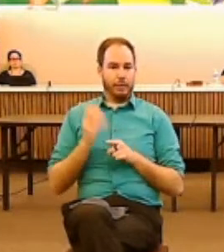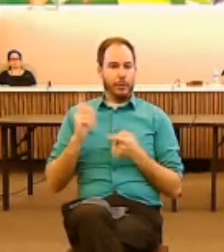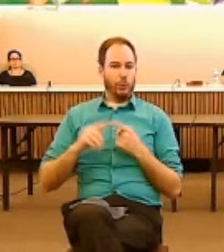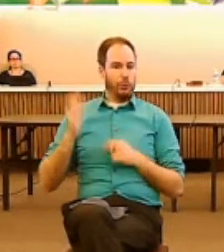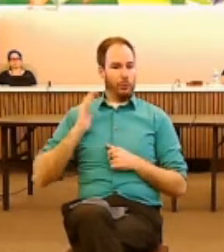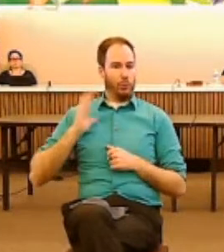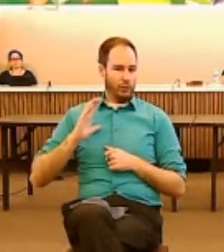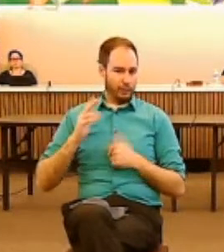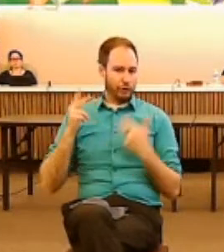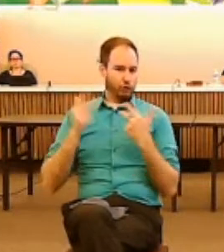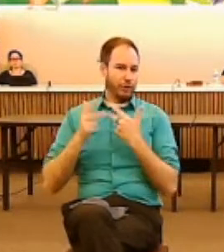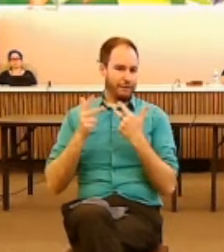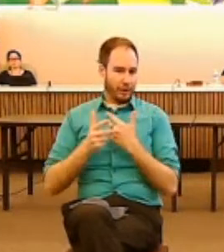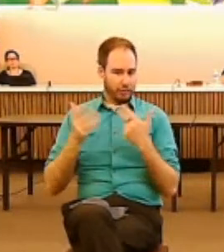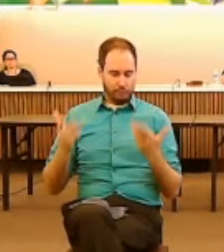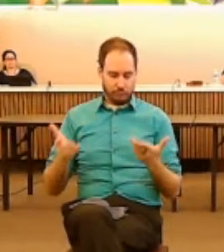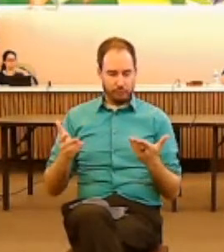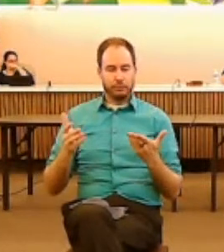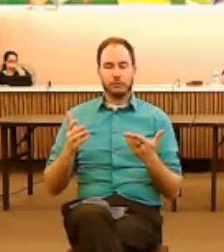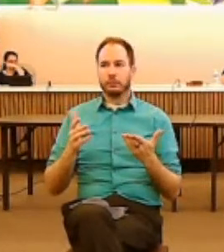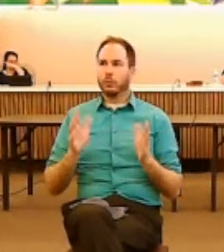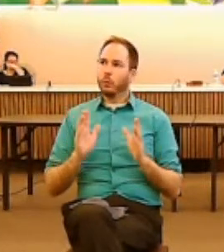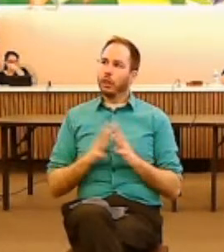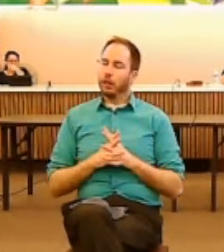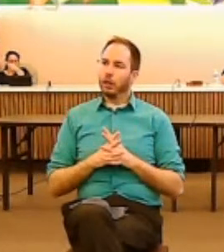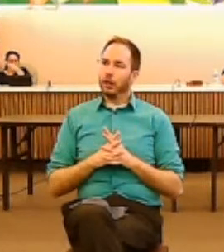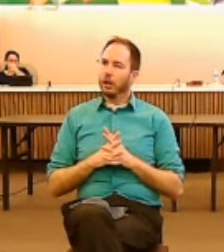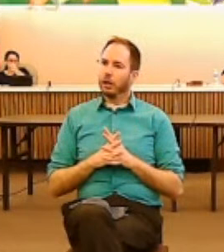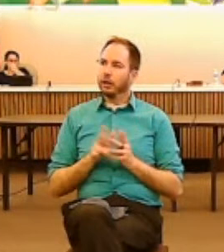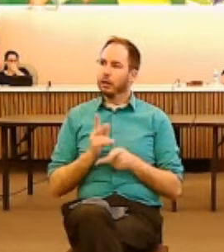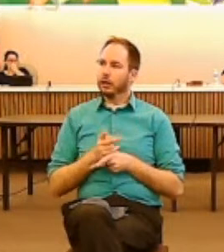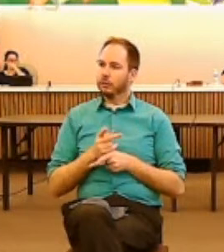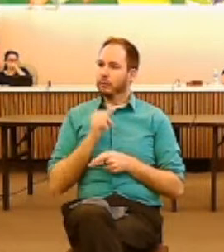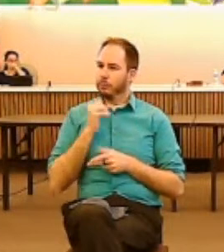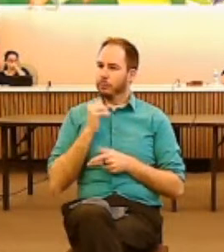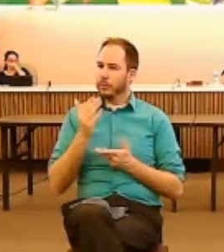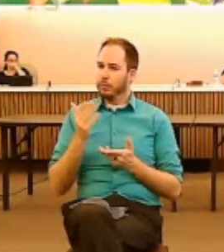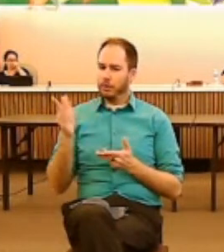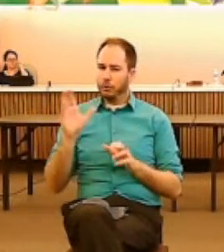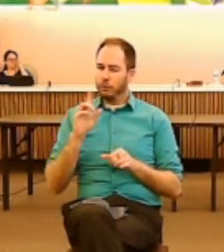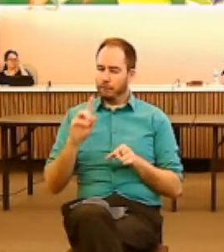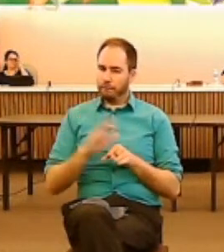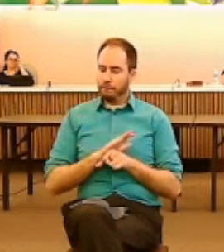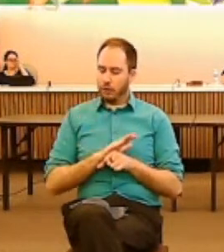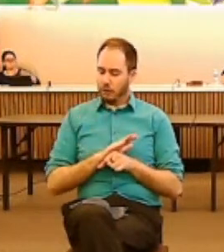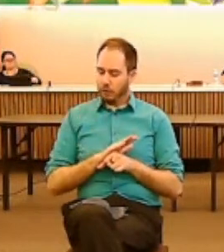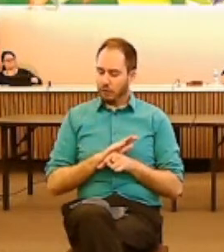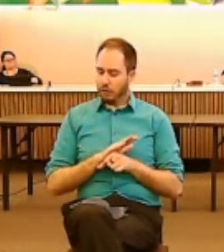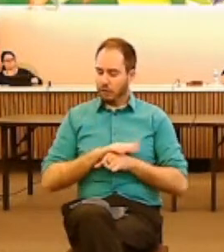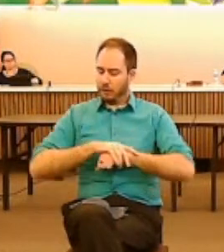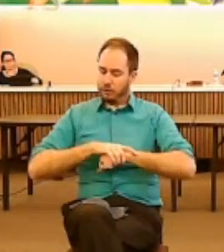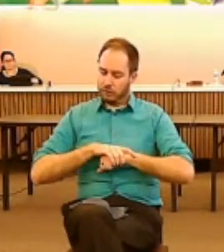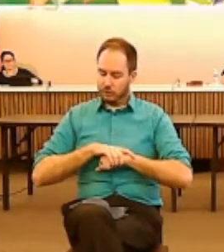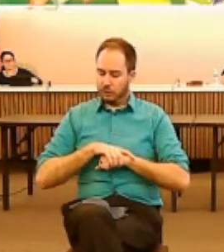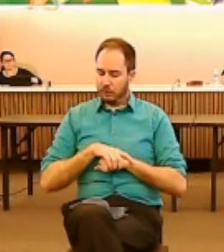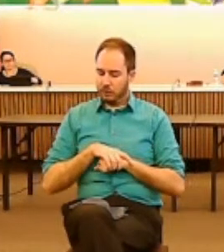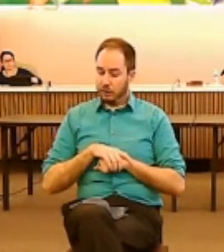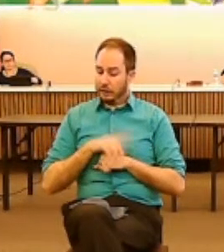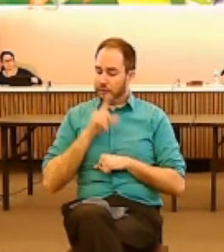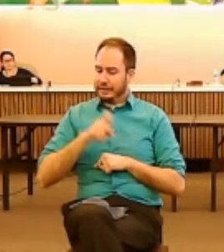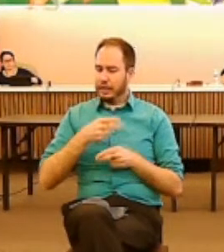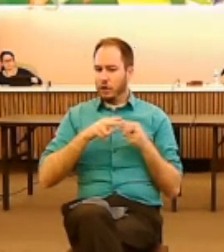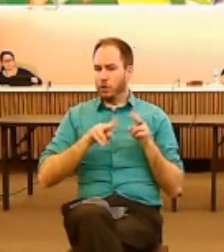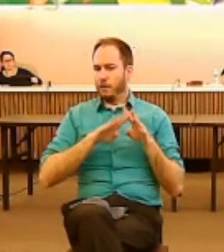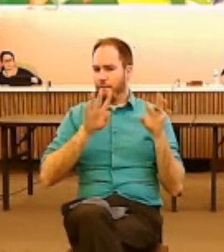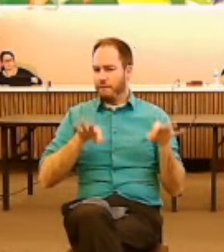it's minimal impact. Actually, I should be careful. I don't know if they might have done a full, it really only needs a short form, but I